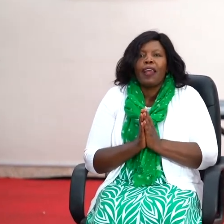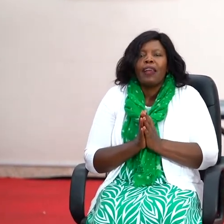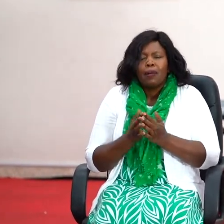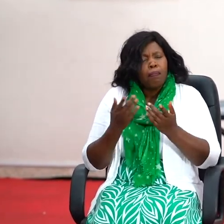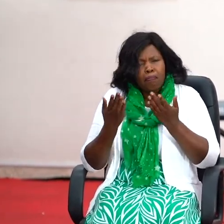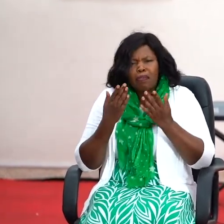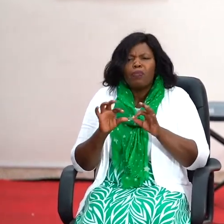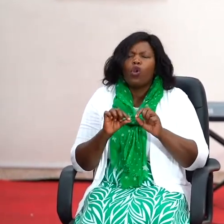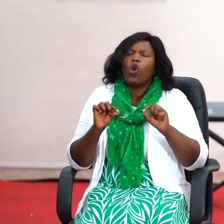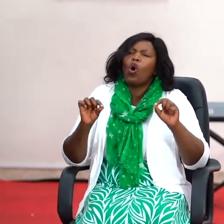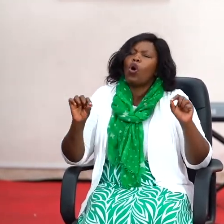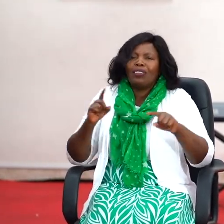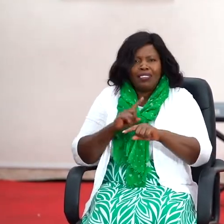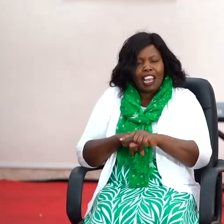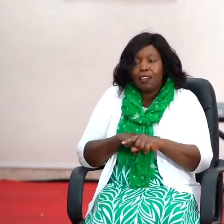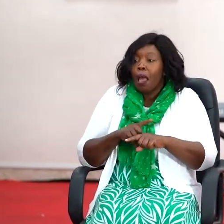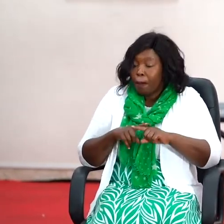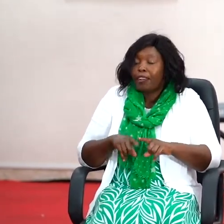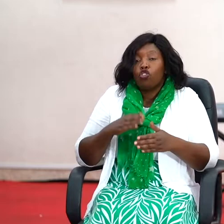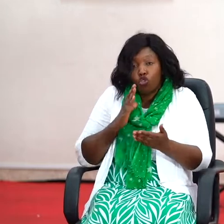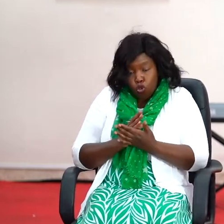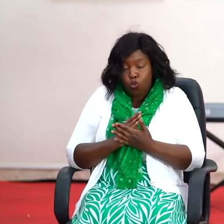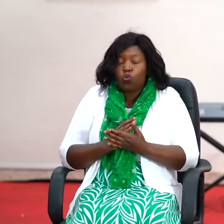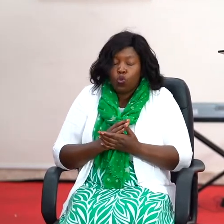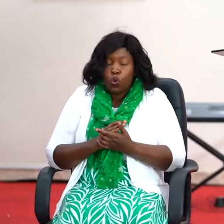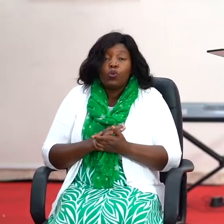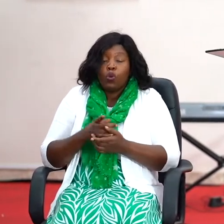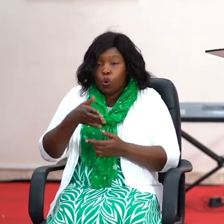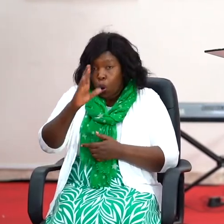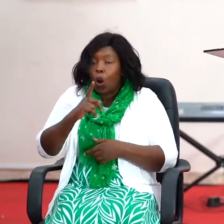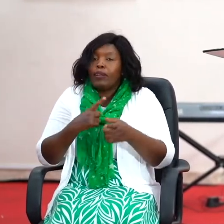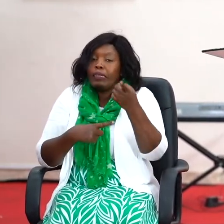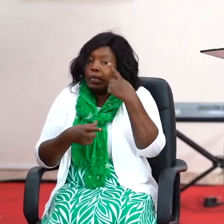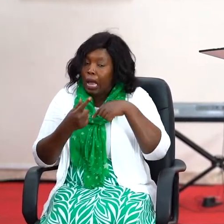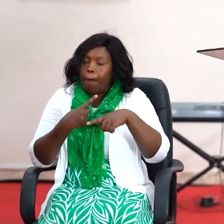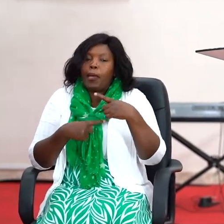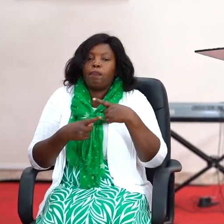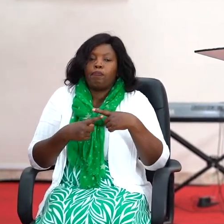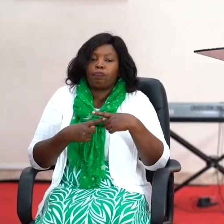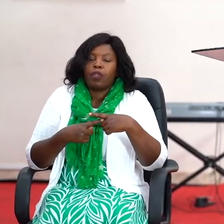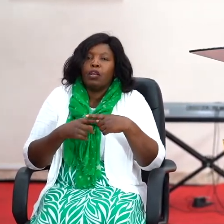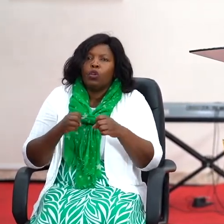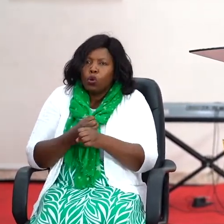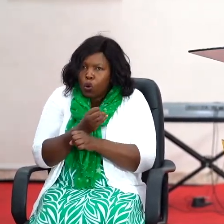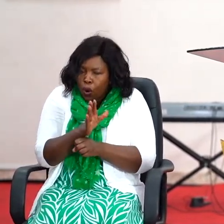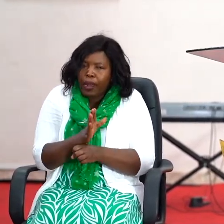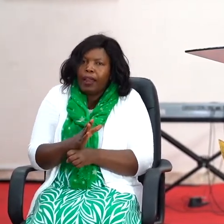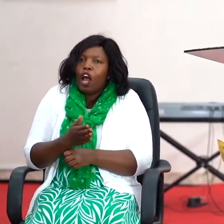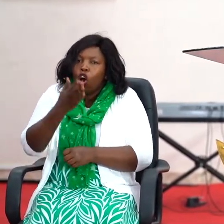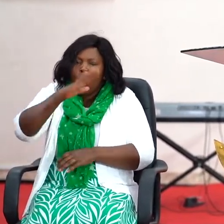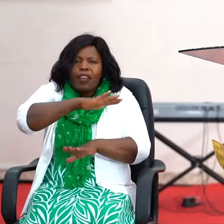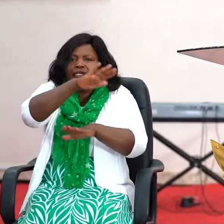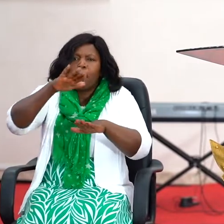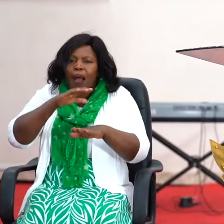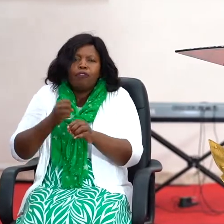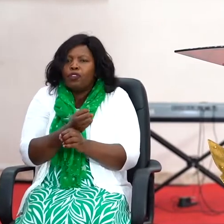take time, but at the end of the day, God is coming. God is coming. Coronavirus, God is above